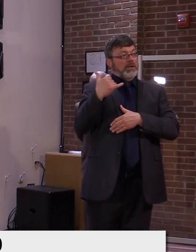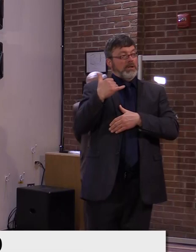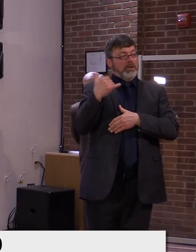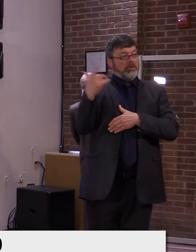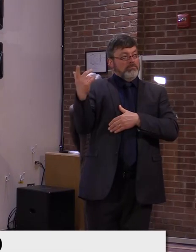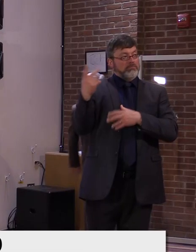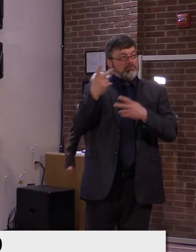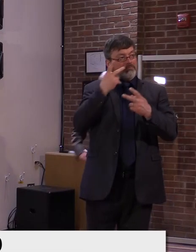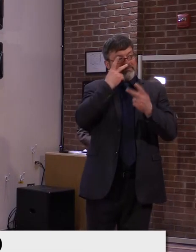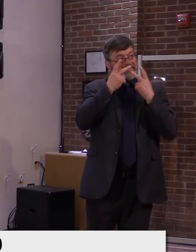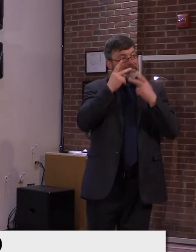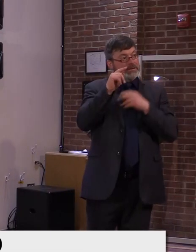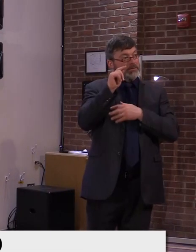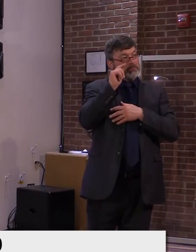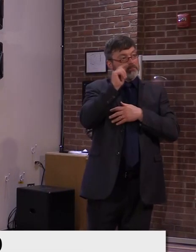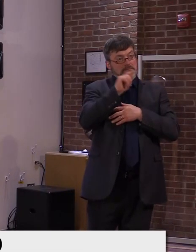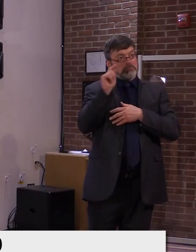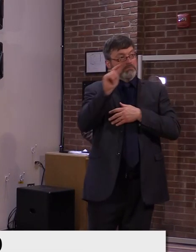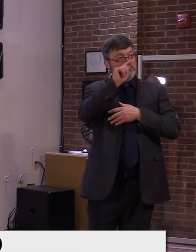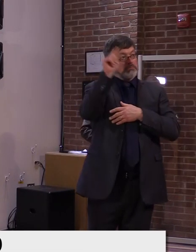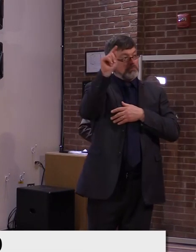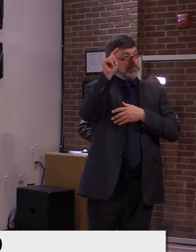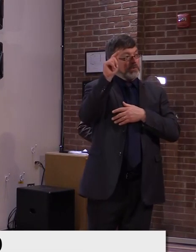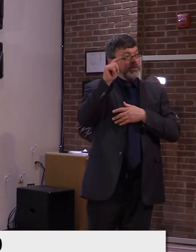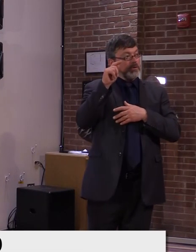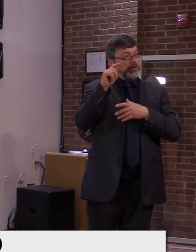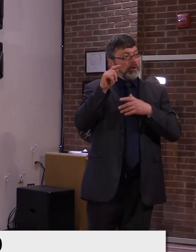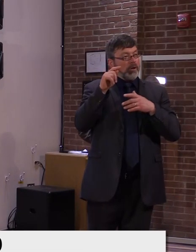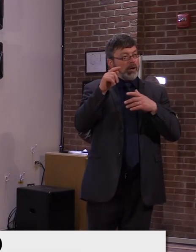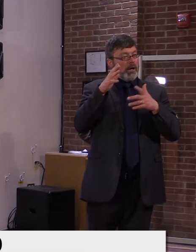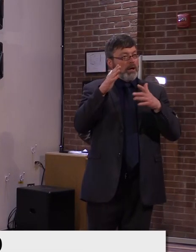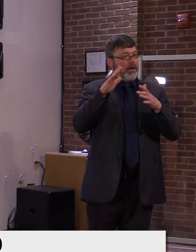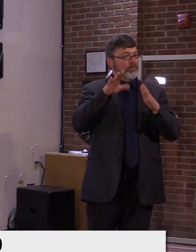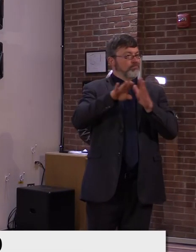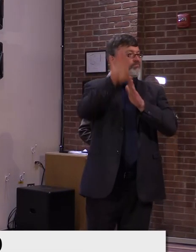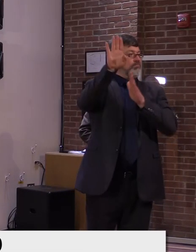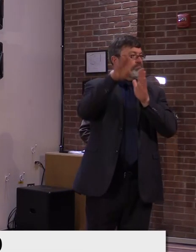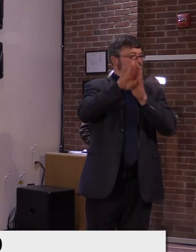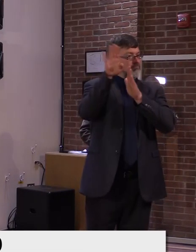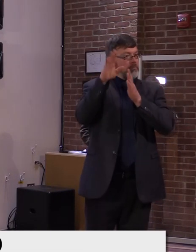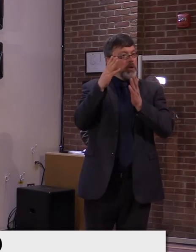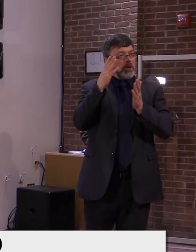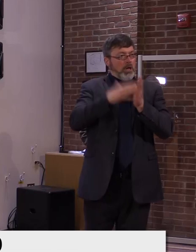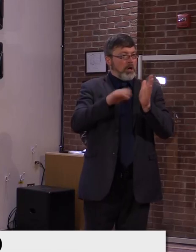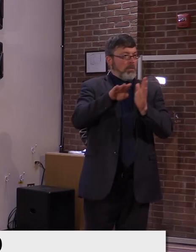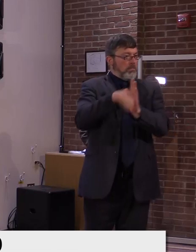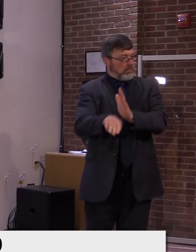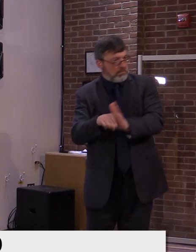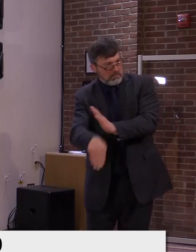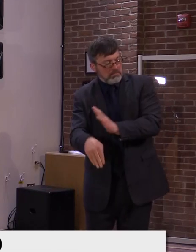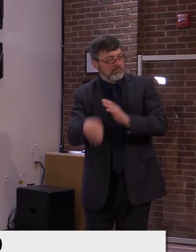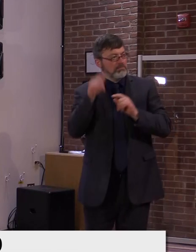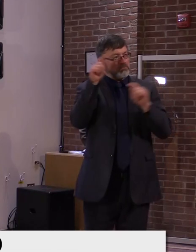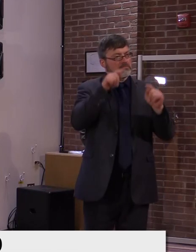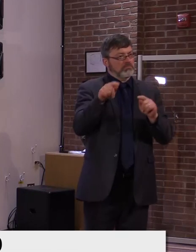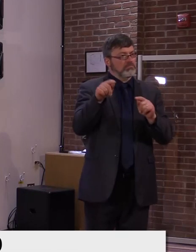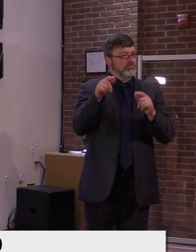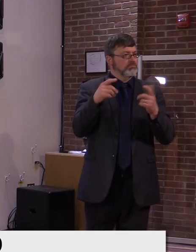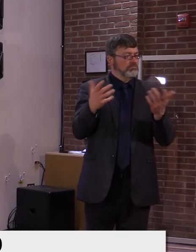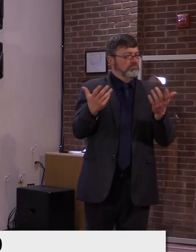that have higher COVID rates, as here in Orleans County, we just went over 1,000